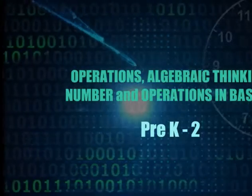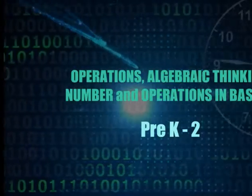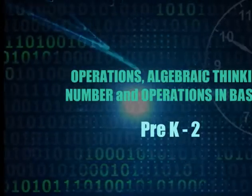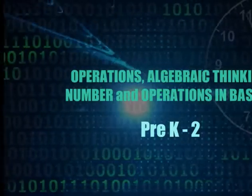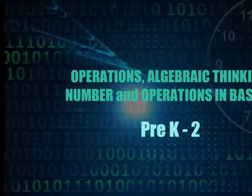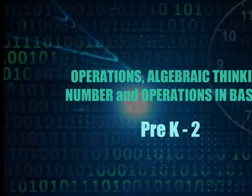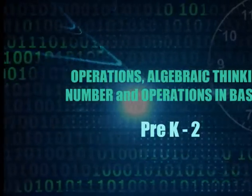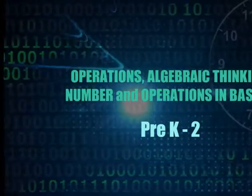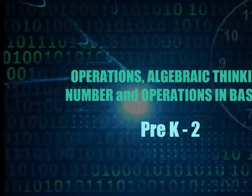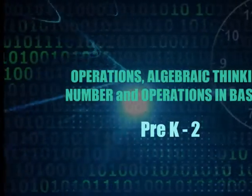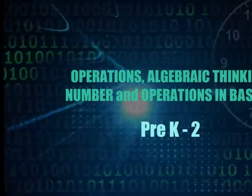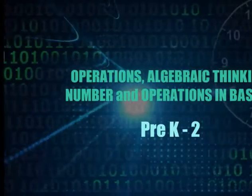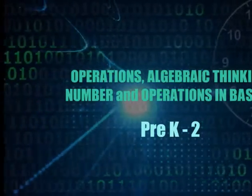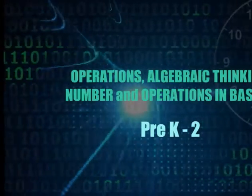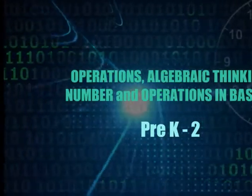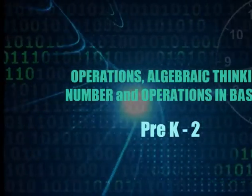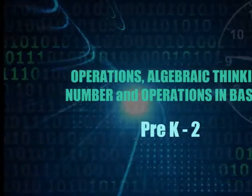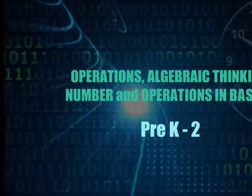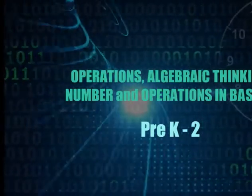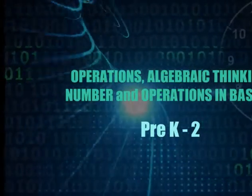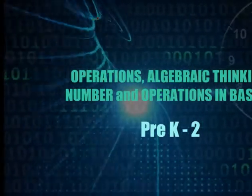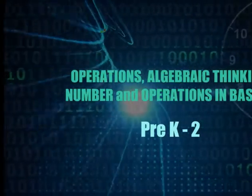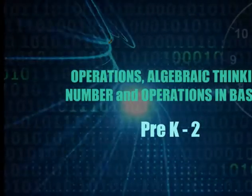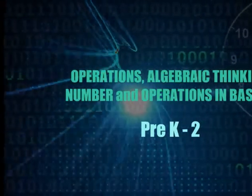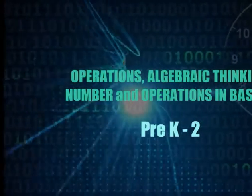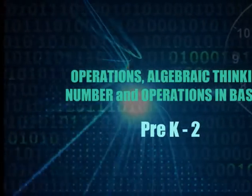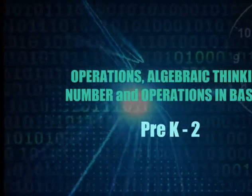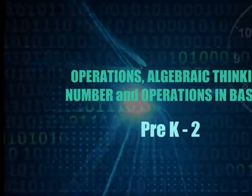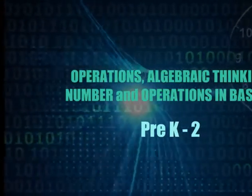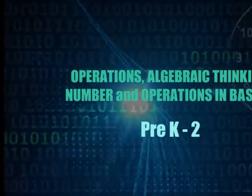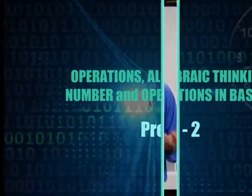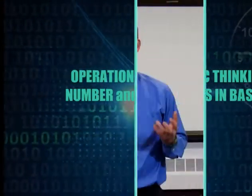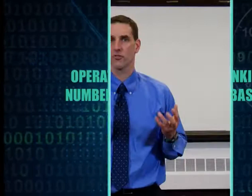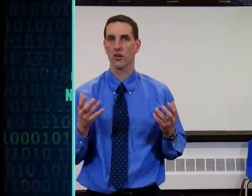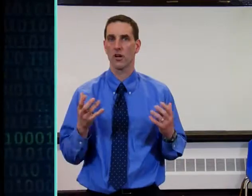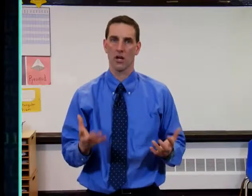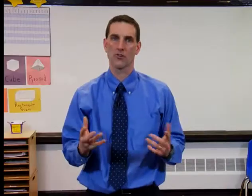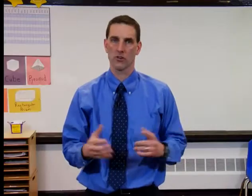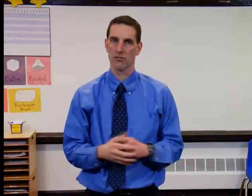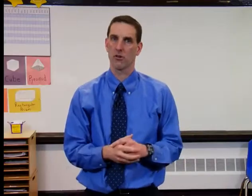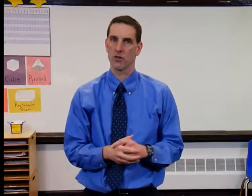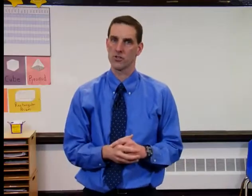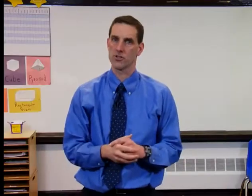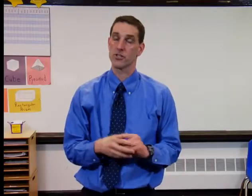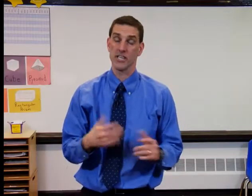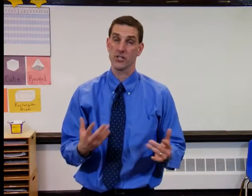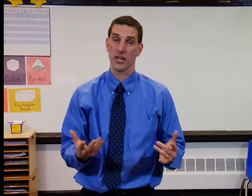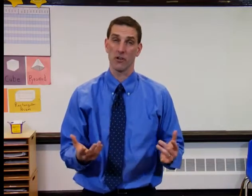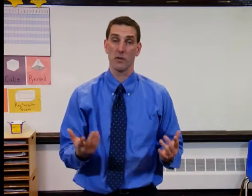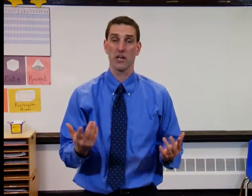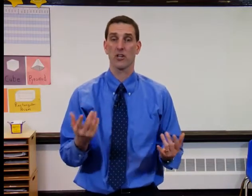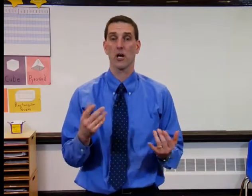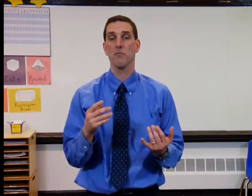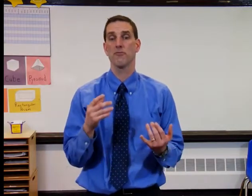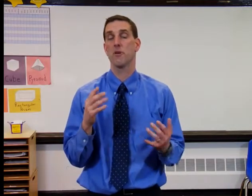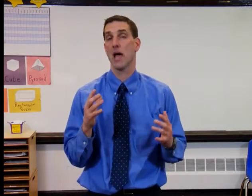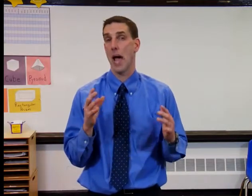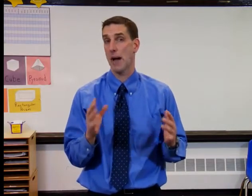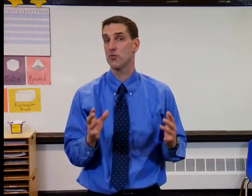This group of words, pre-K through grade 2, is probably the trickiest cluster of words to teach kids because it comes from an